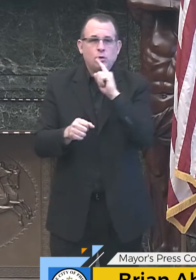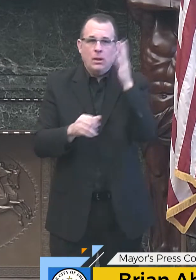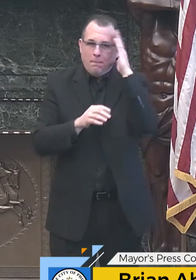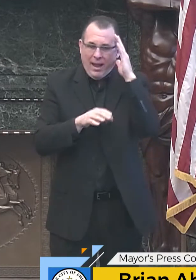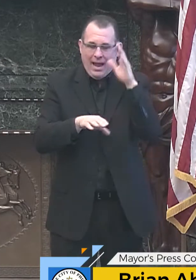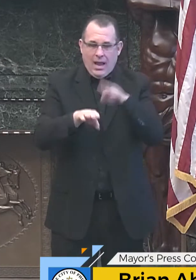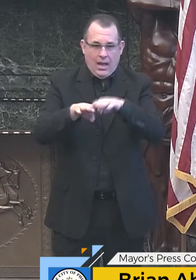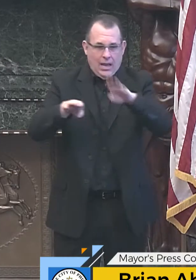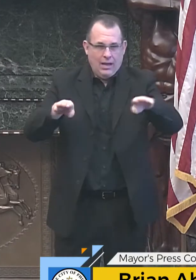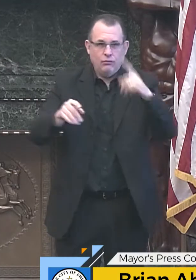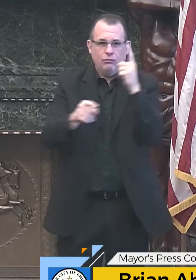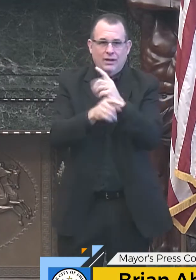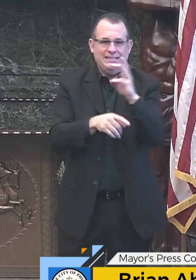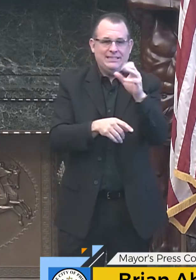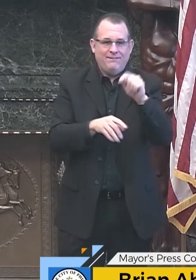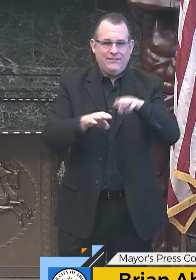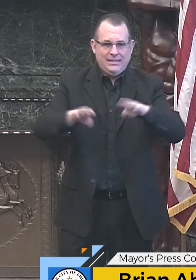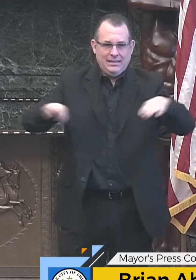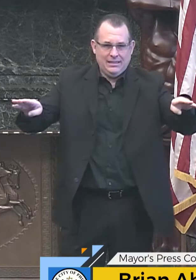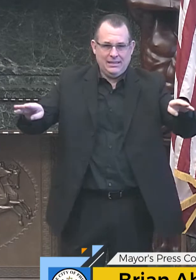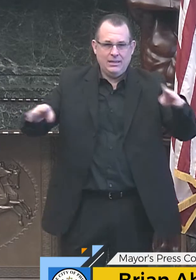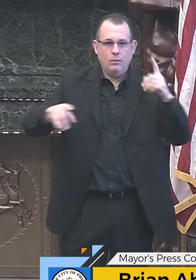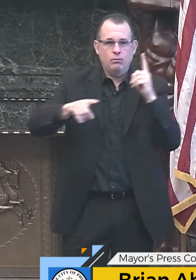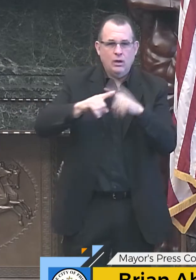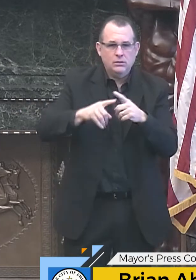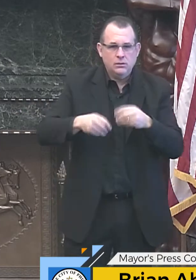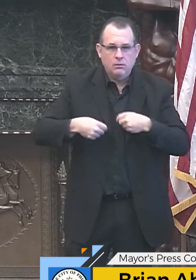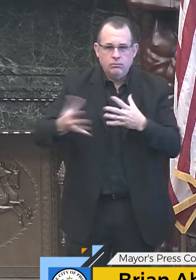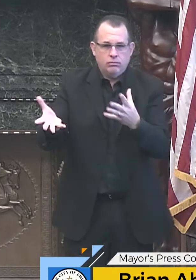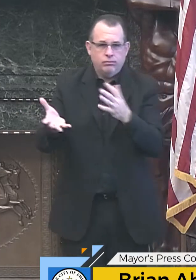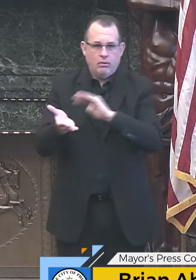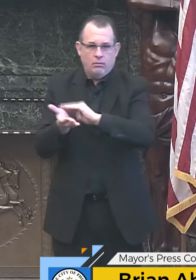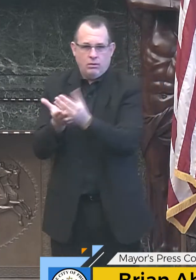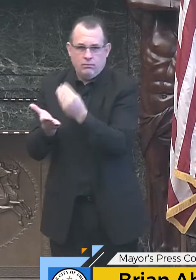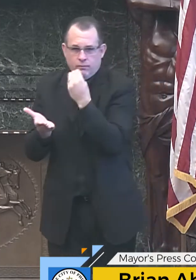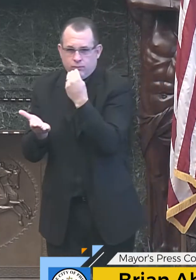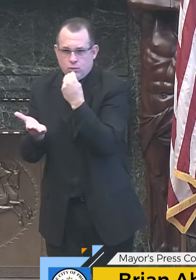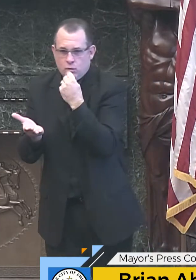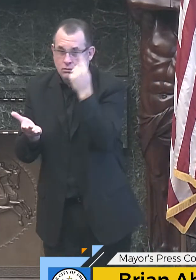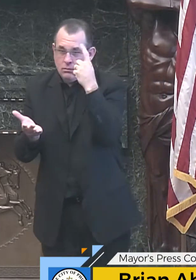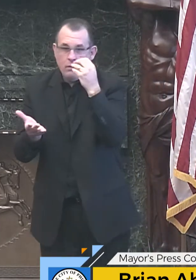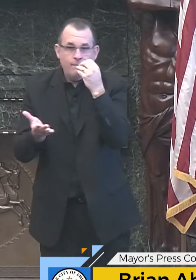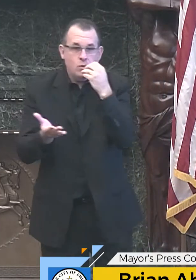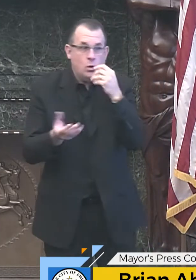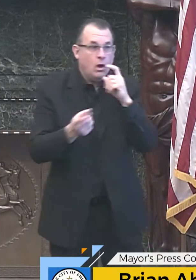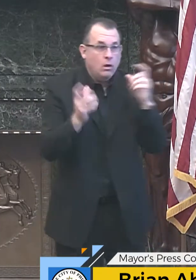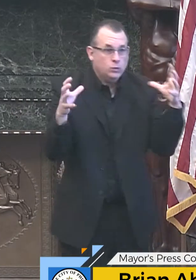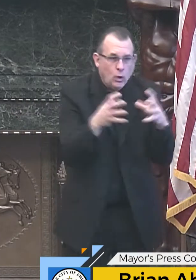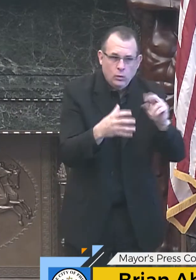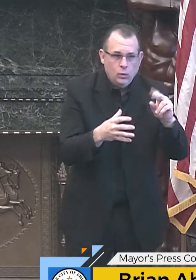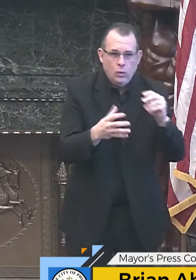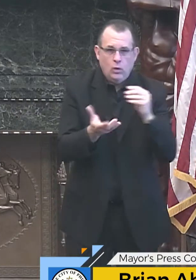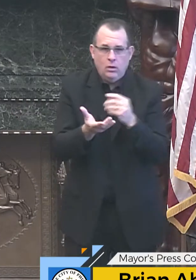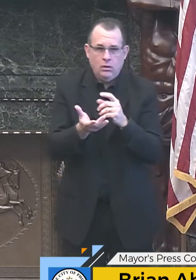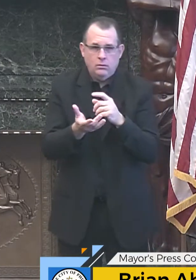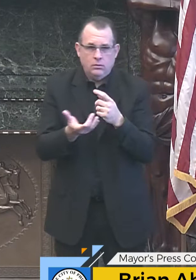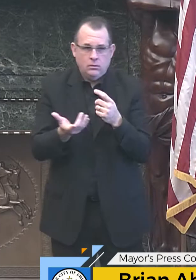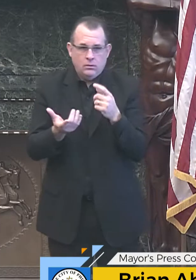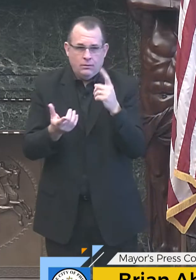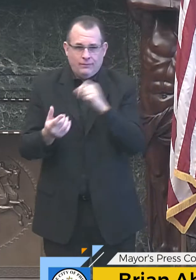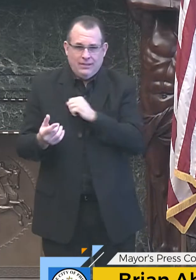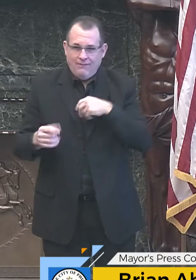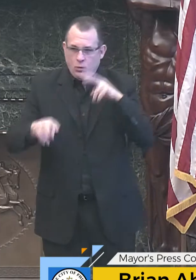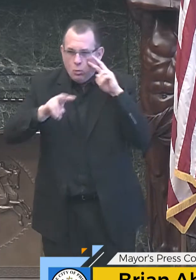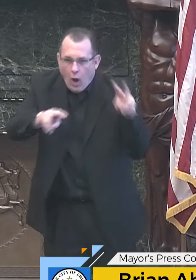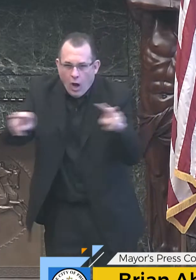meals. Staff are providing education to participants about the virus, watching for symptoms, and referring people to medical care and testing